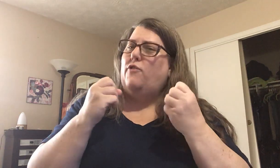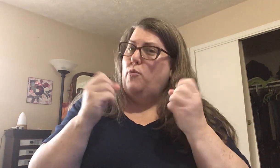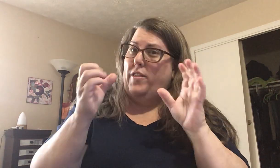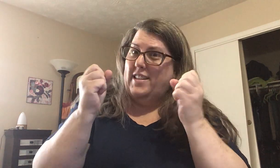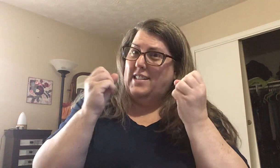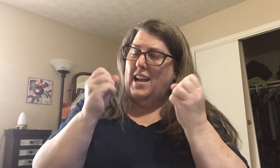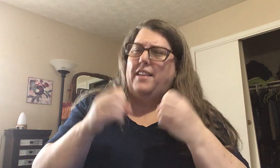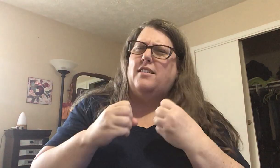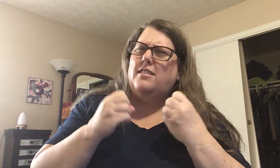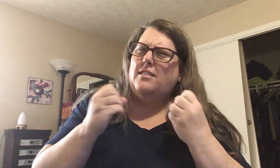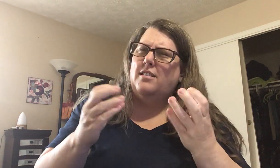with this sign.